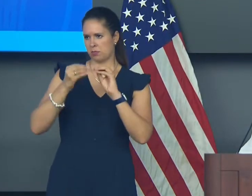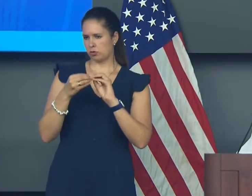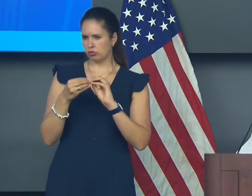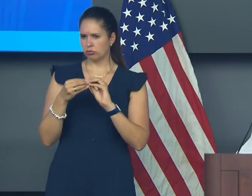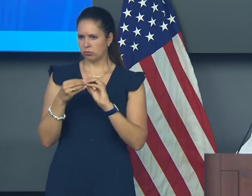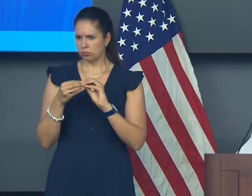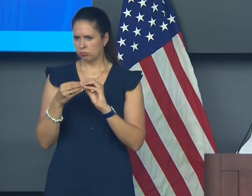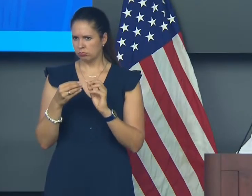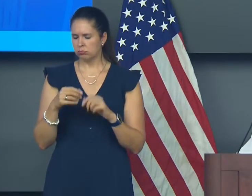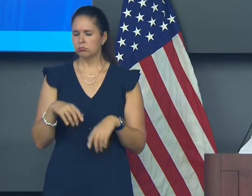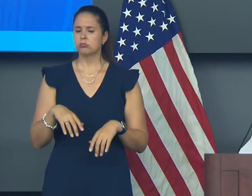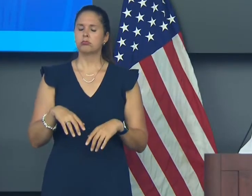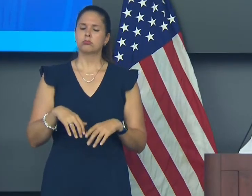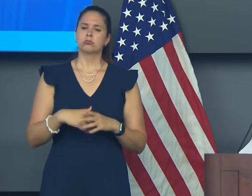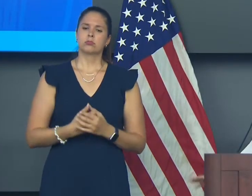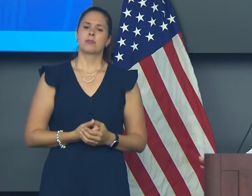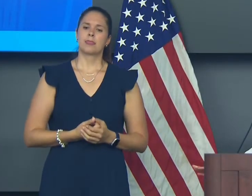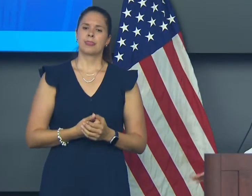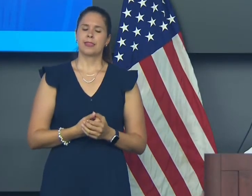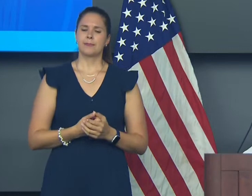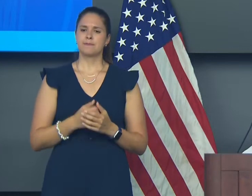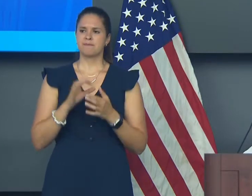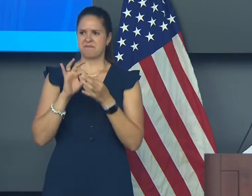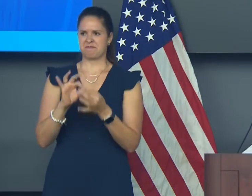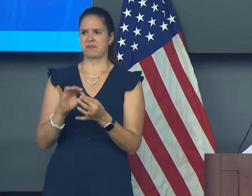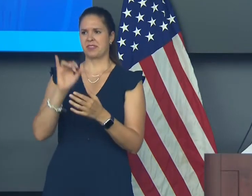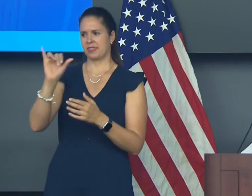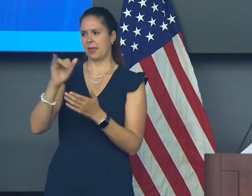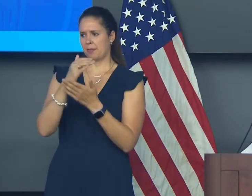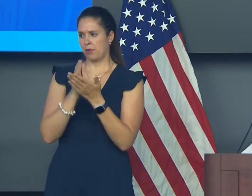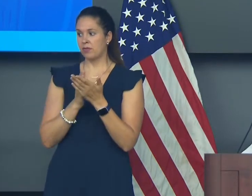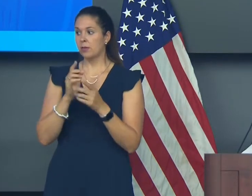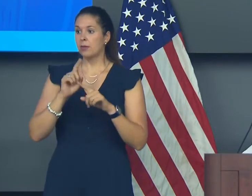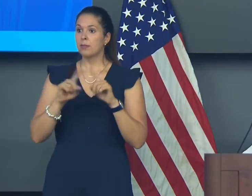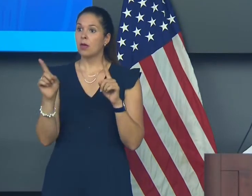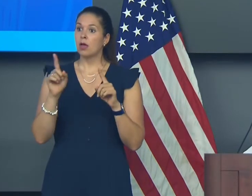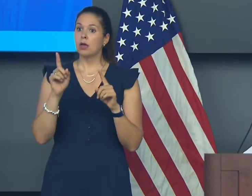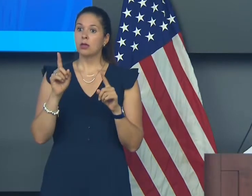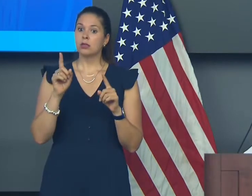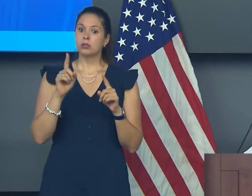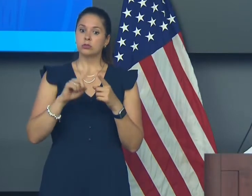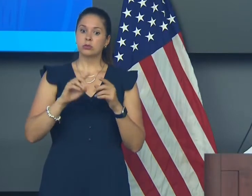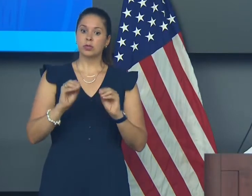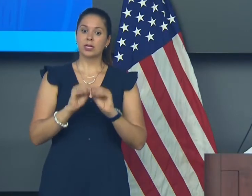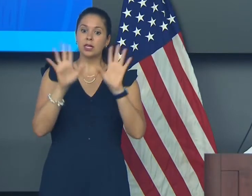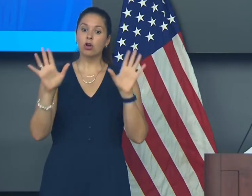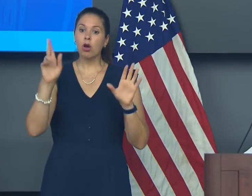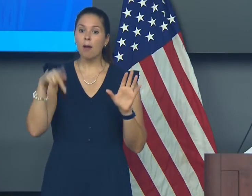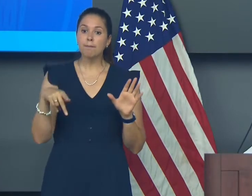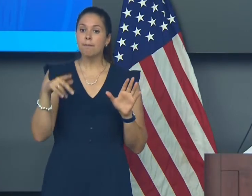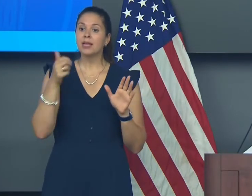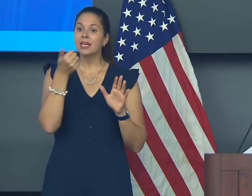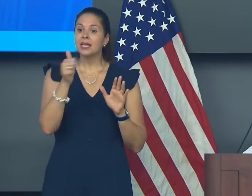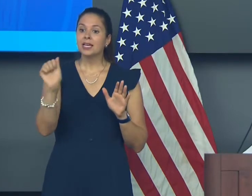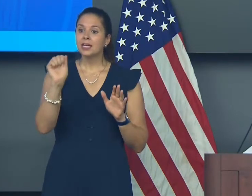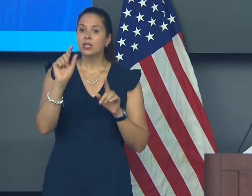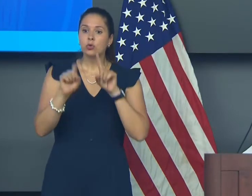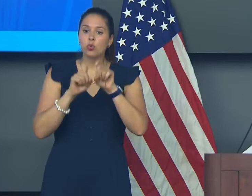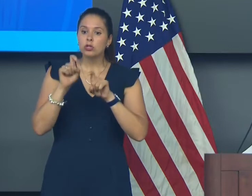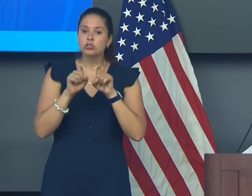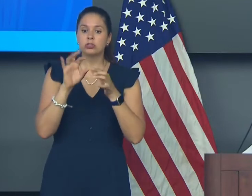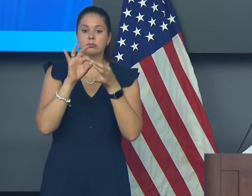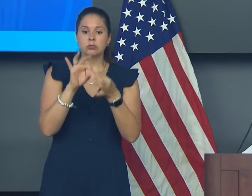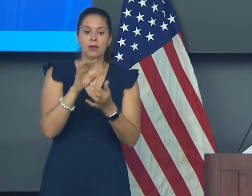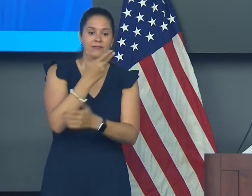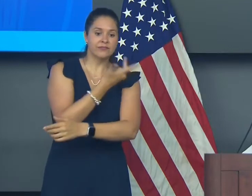numbers to speak to that part of your question, but as far as to clear up any questions as far as